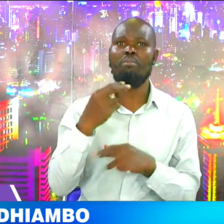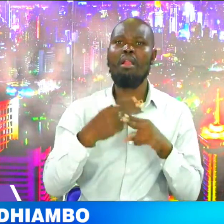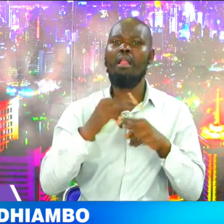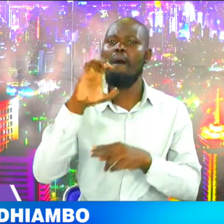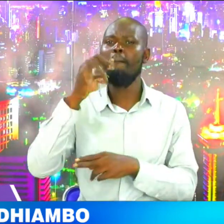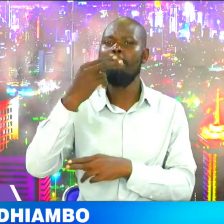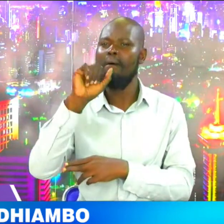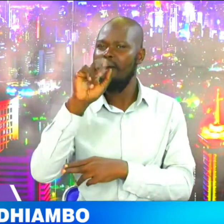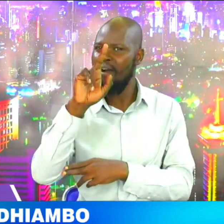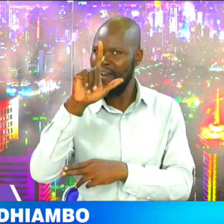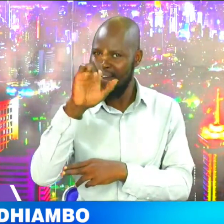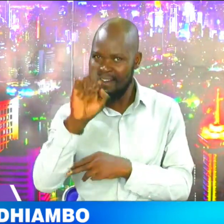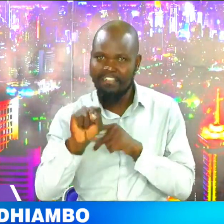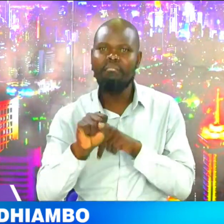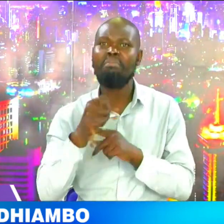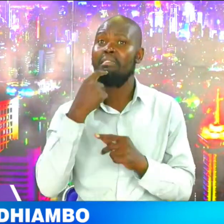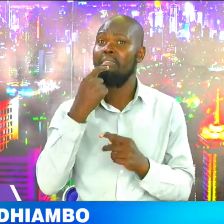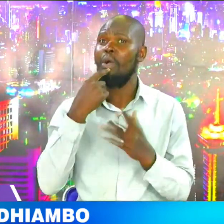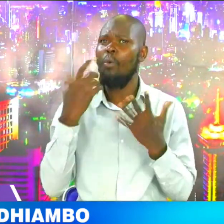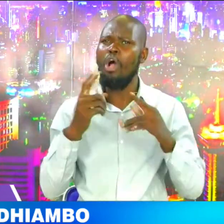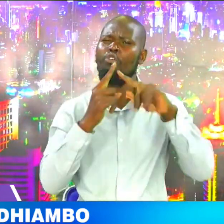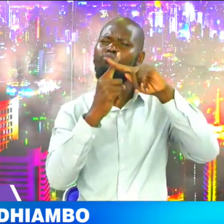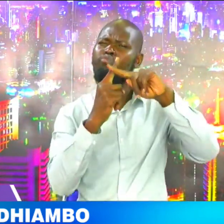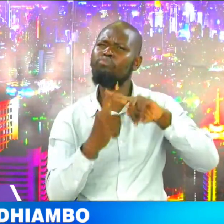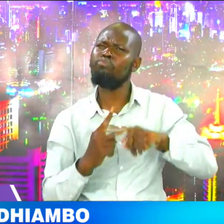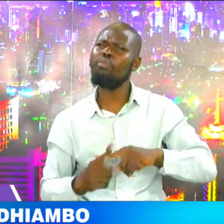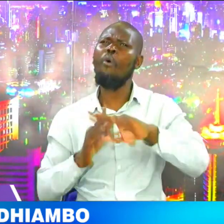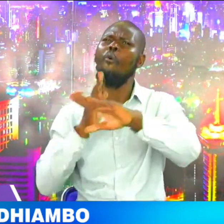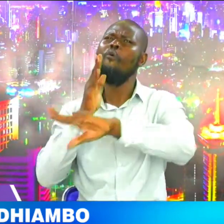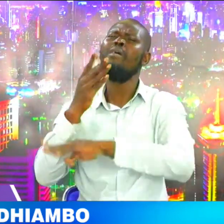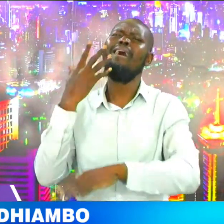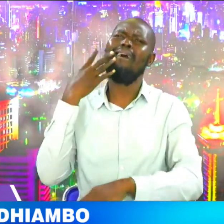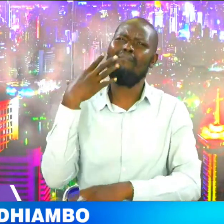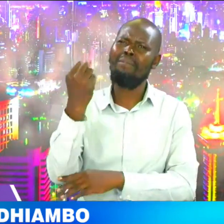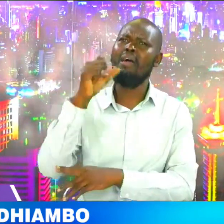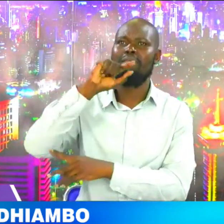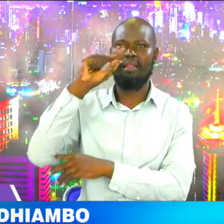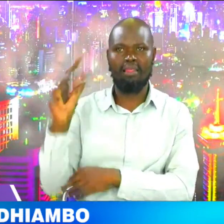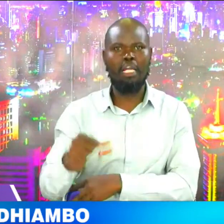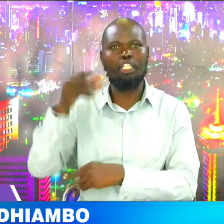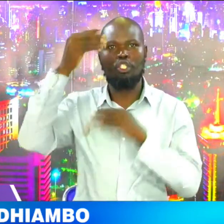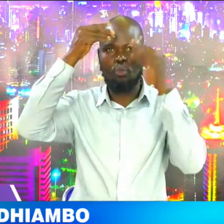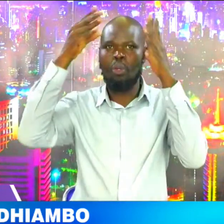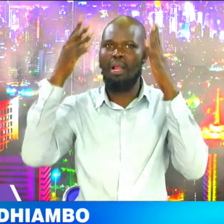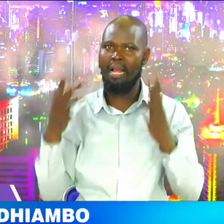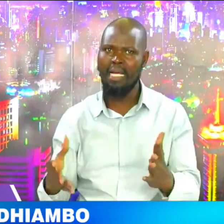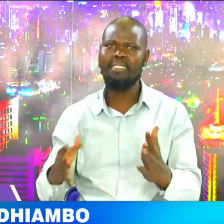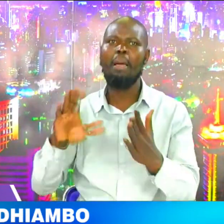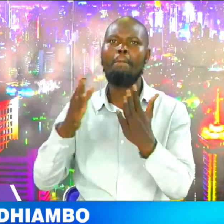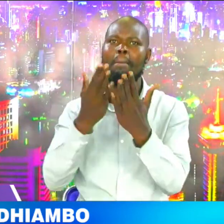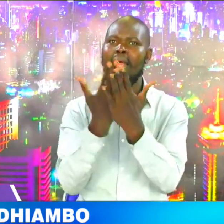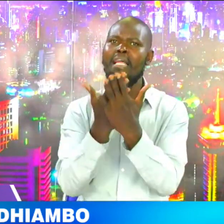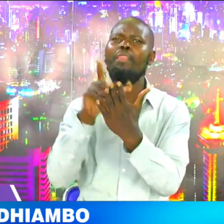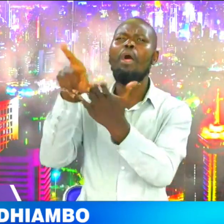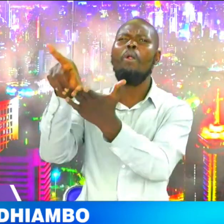beneficiaries of the education system. HELB CEO Charles Rigera